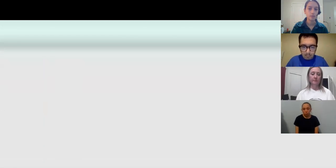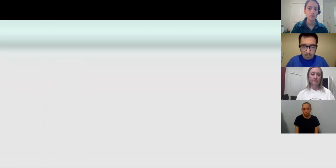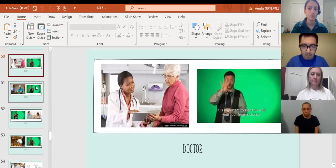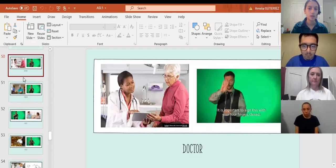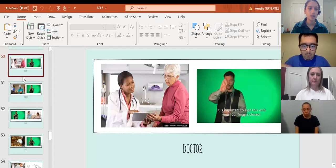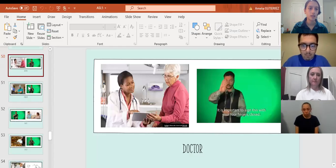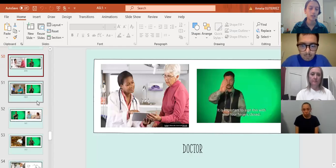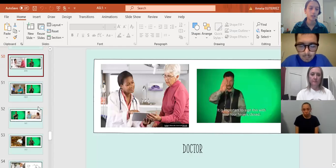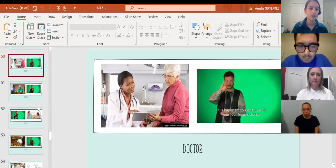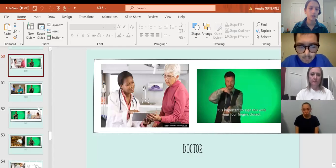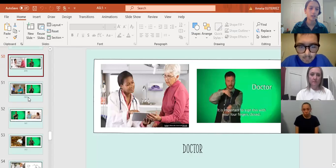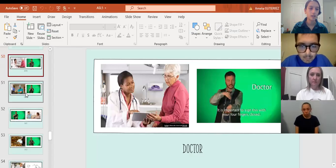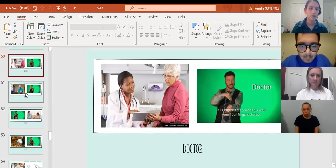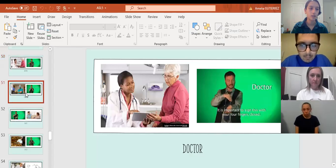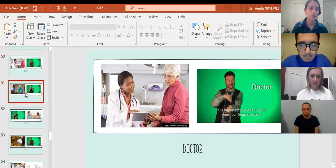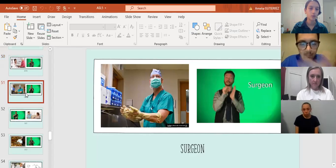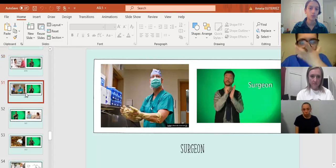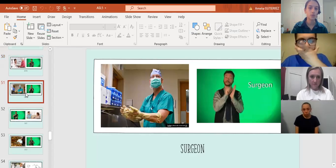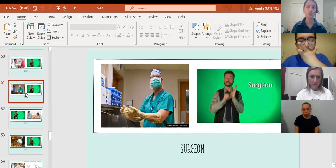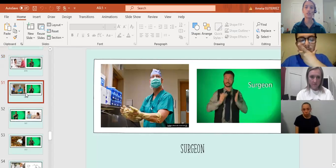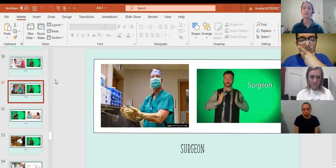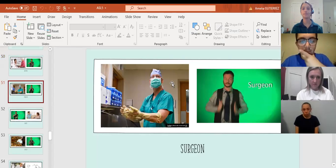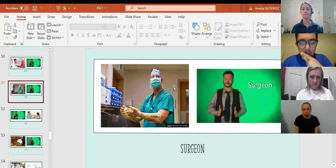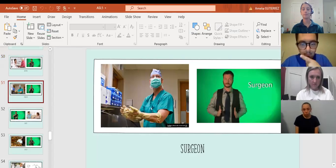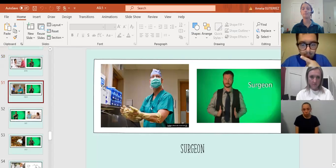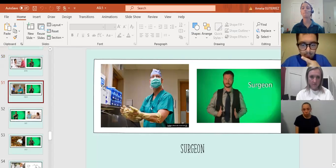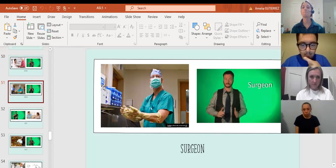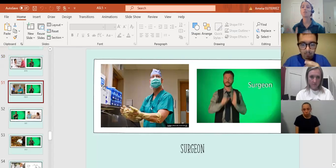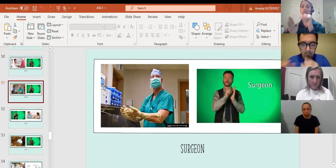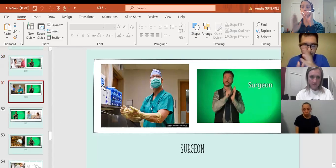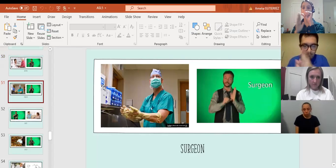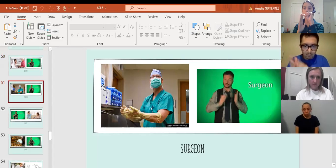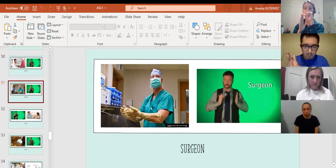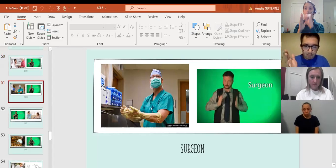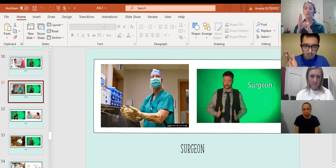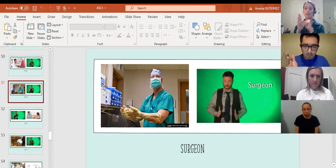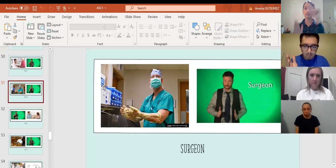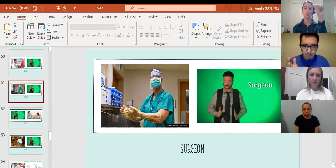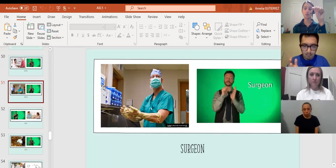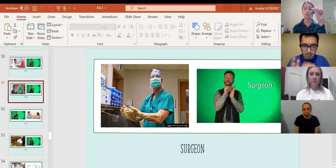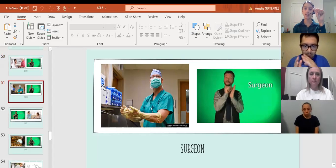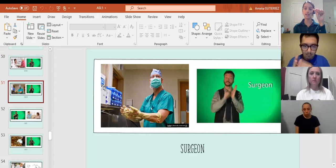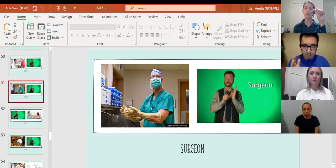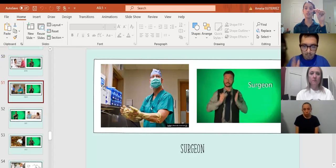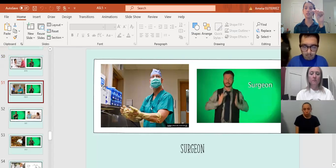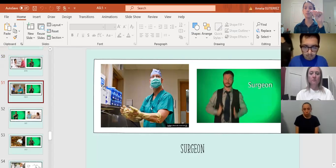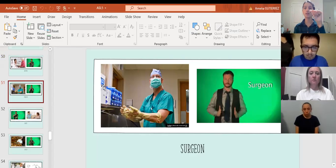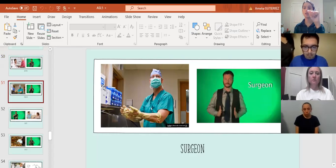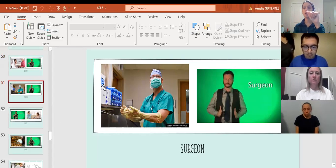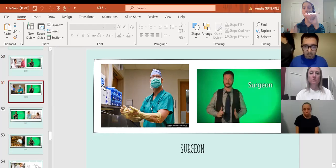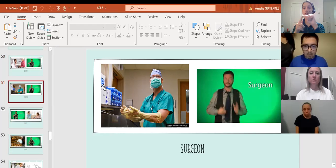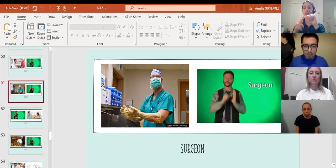And let me go back to surgeon. All right, so surgeon, again, it's with the A